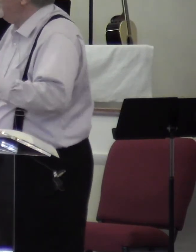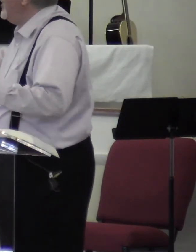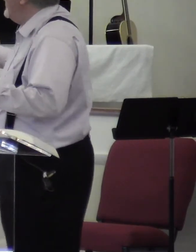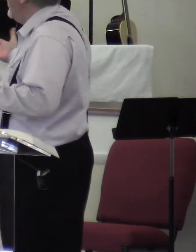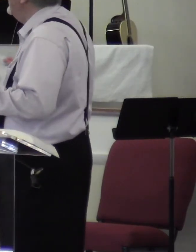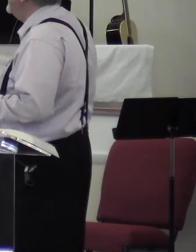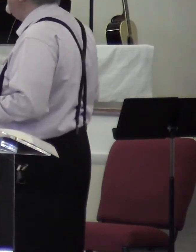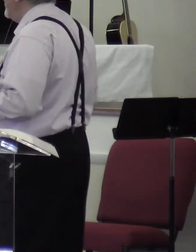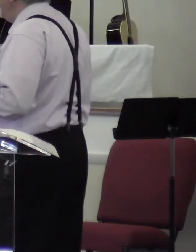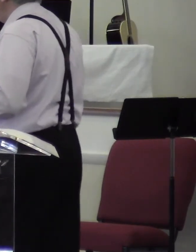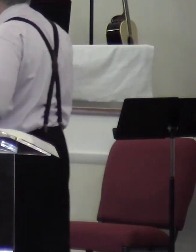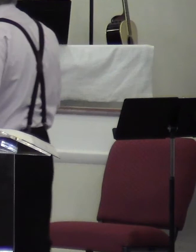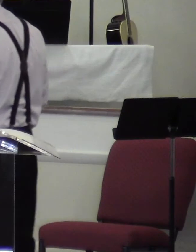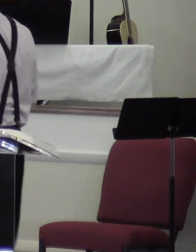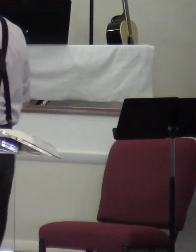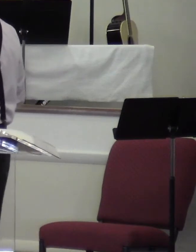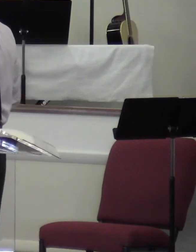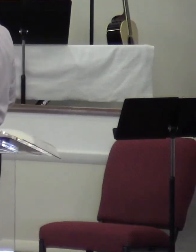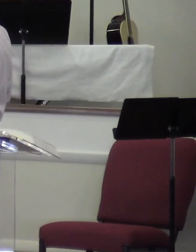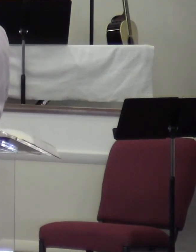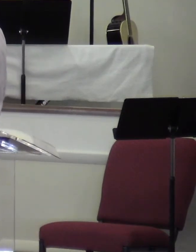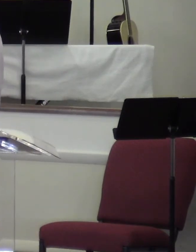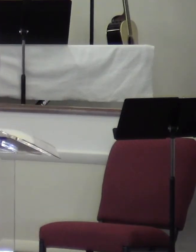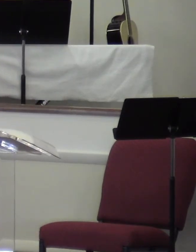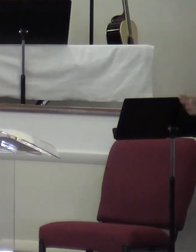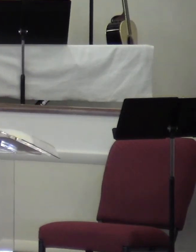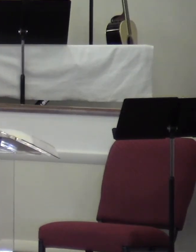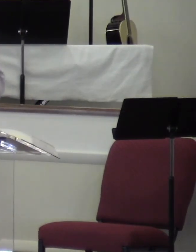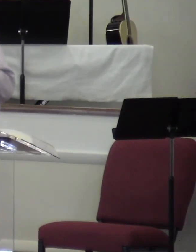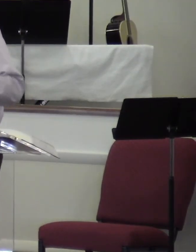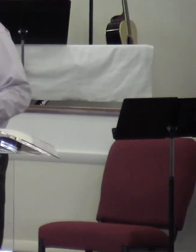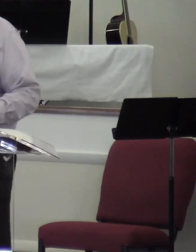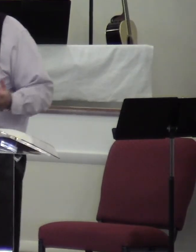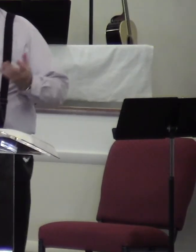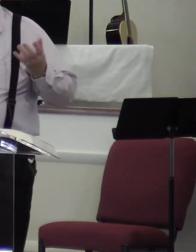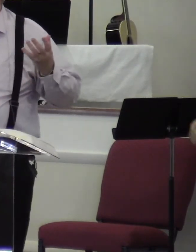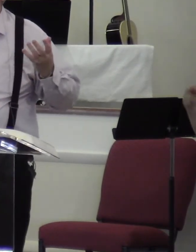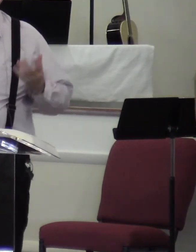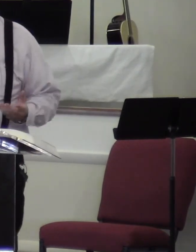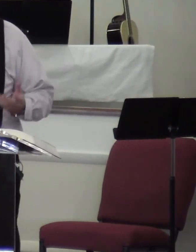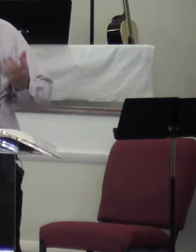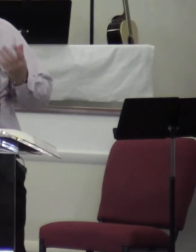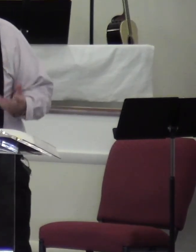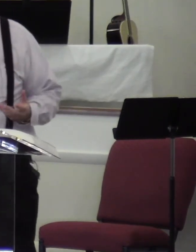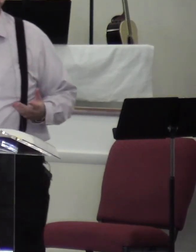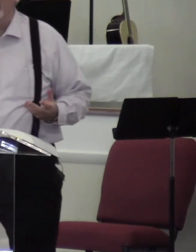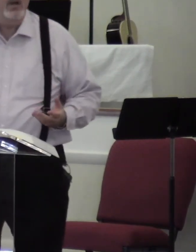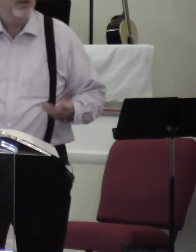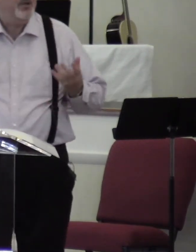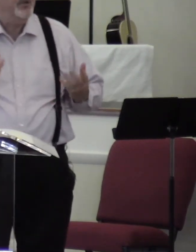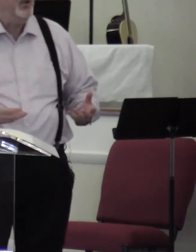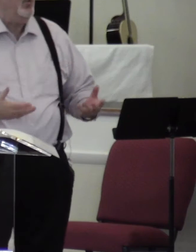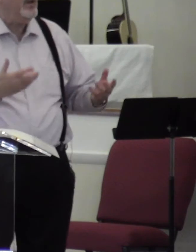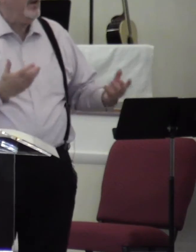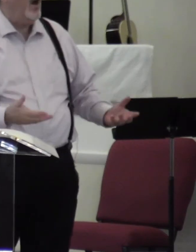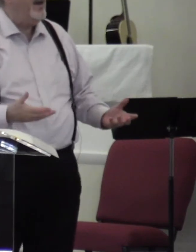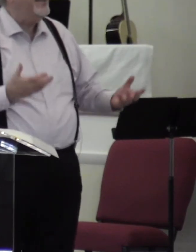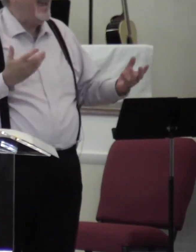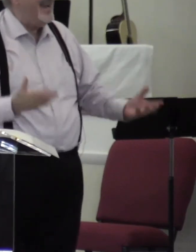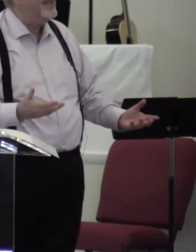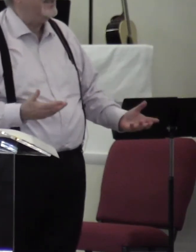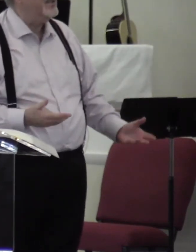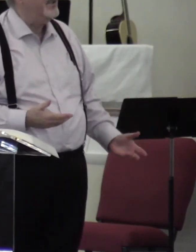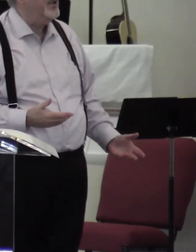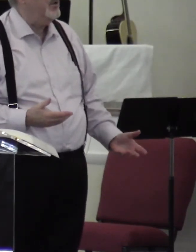and that's where we are in the church. Because we're relying on our own power to do what God